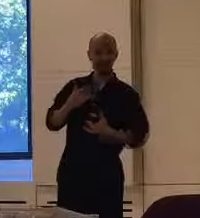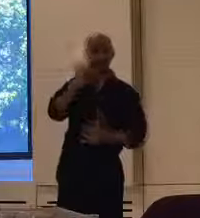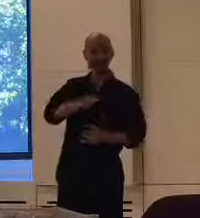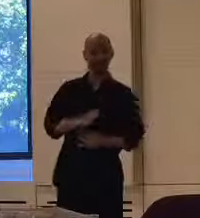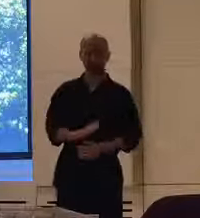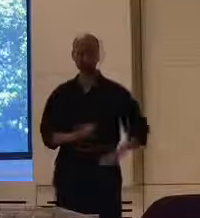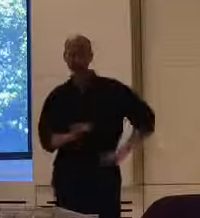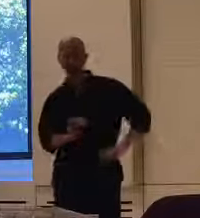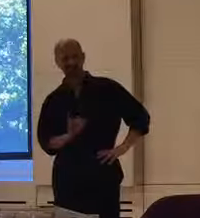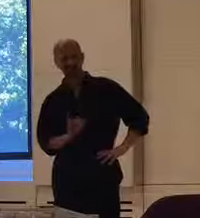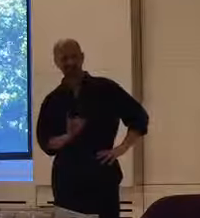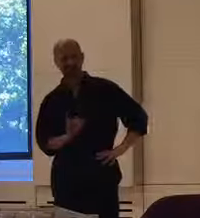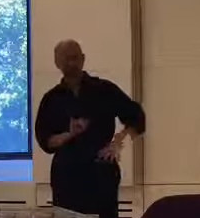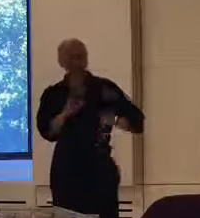in my view, seemed